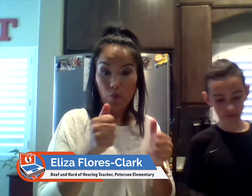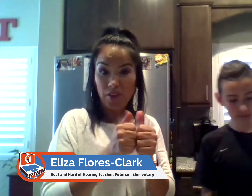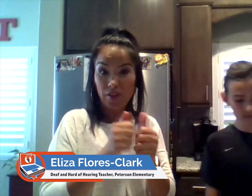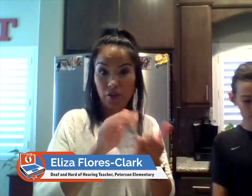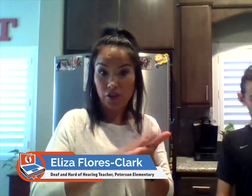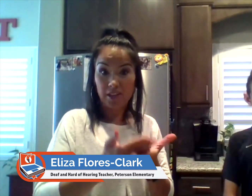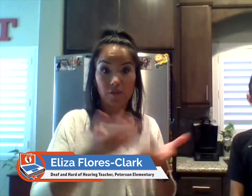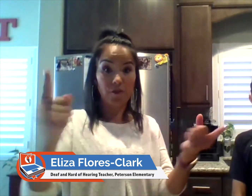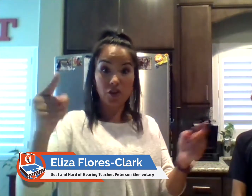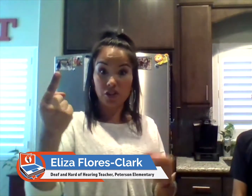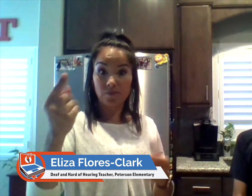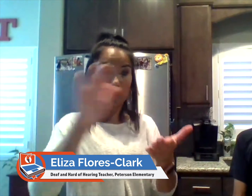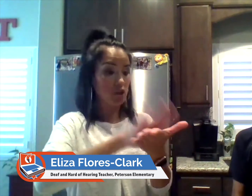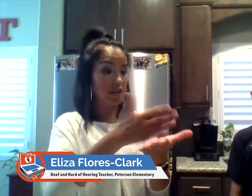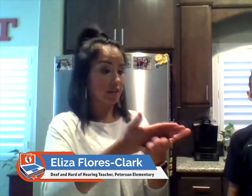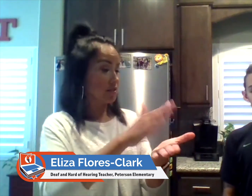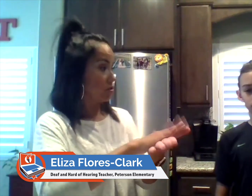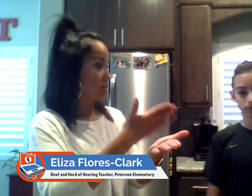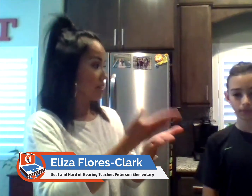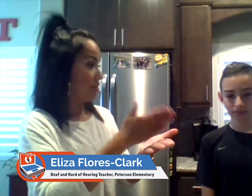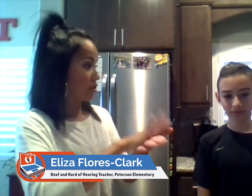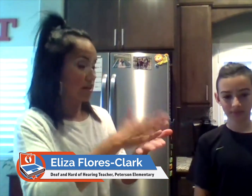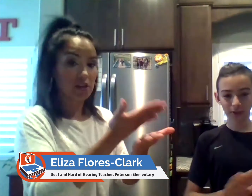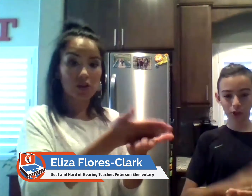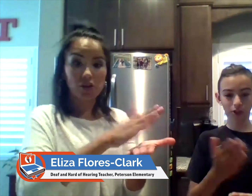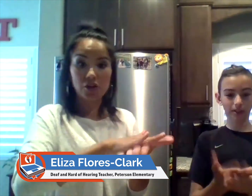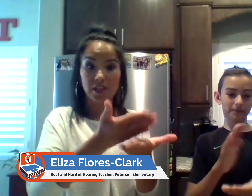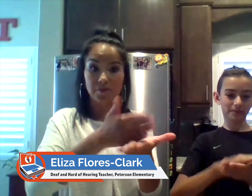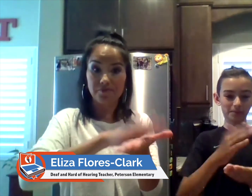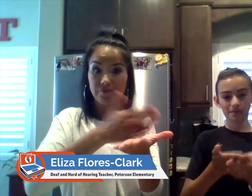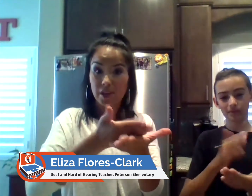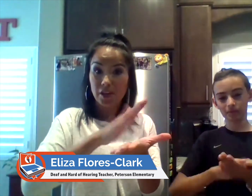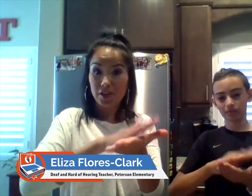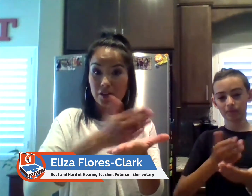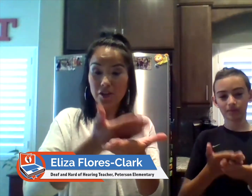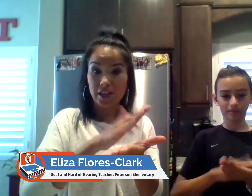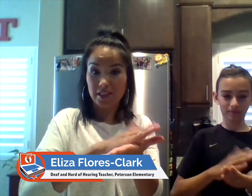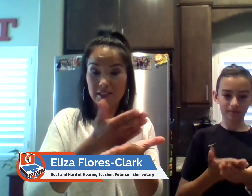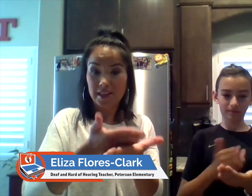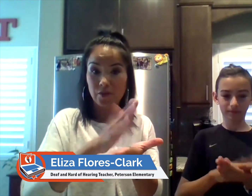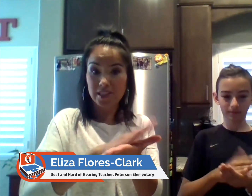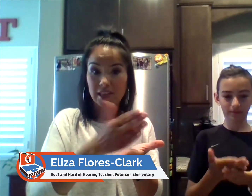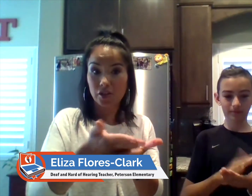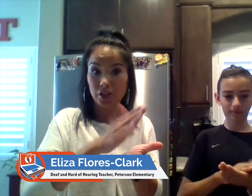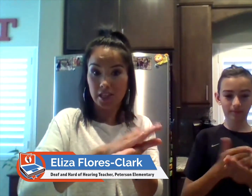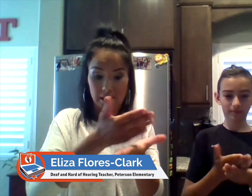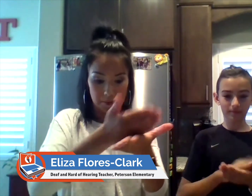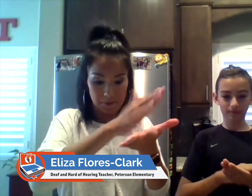with cooking. So first, cooking. Let's do these together, Jaden. Cooking. Cooking. This is how we sign cooking.